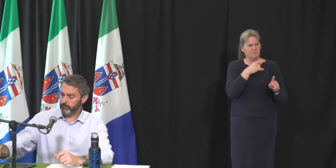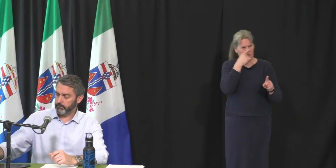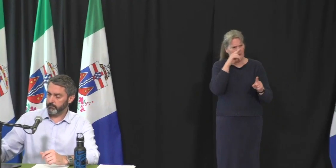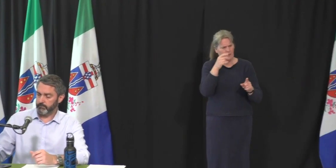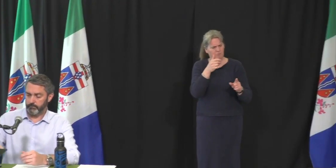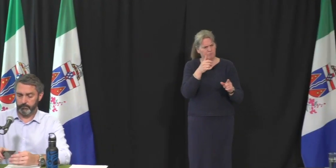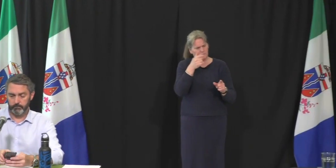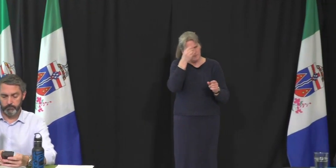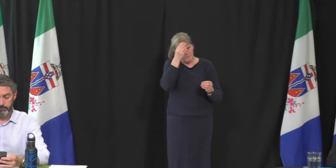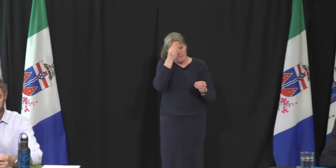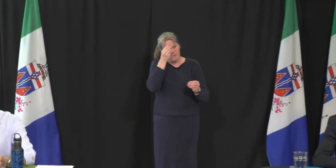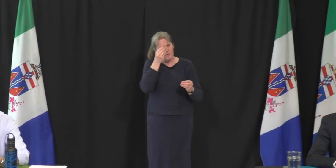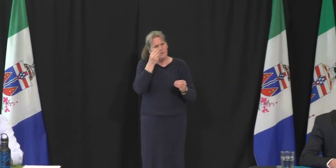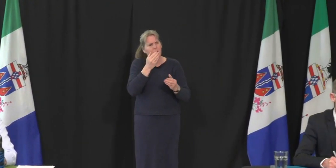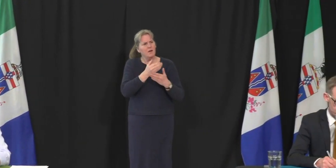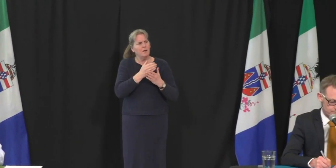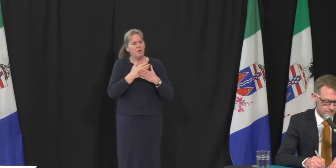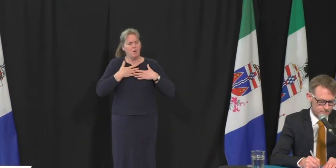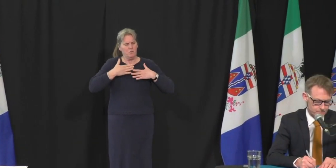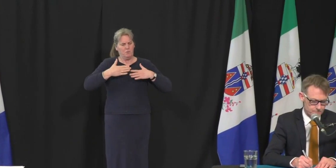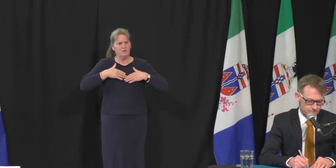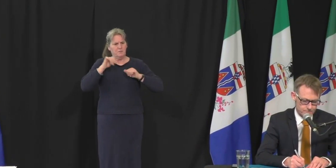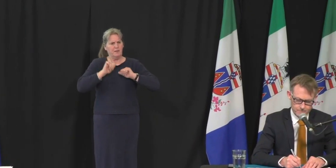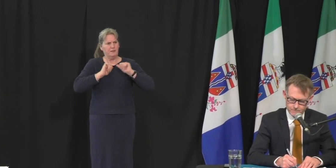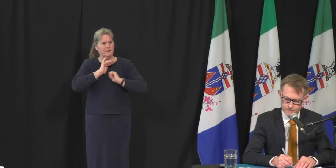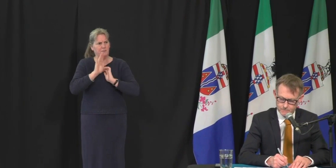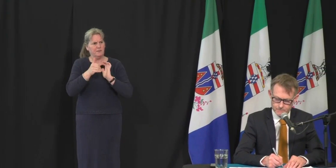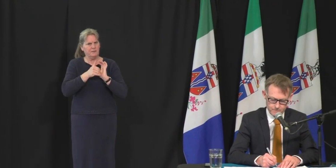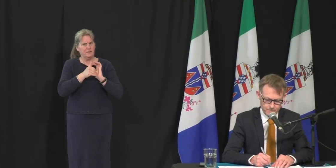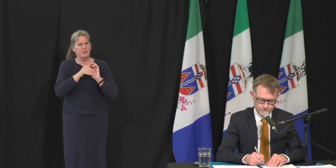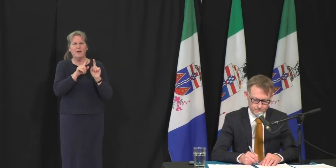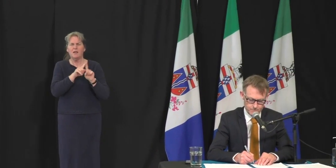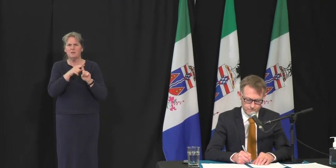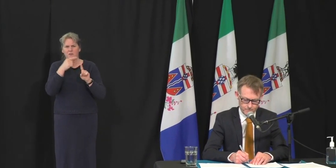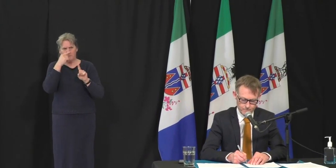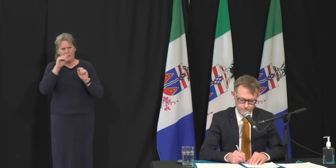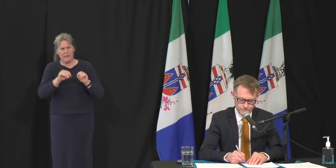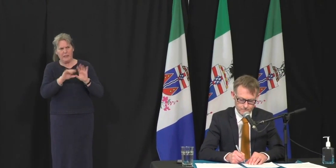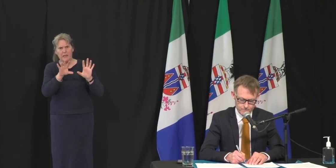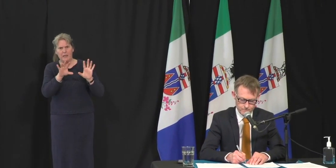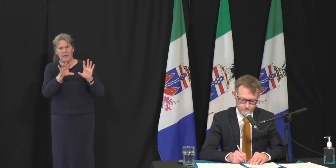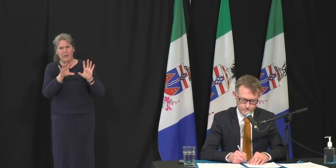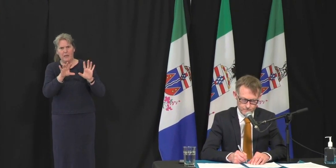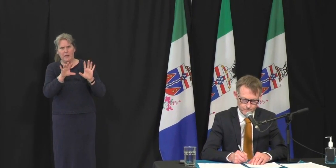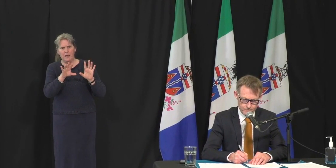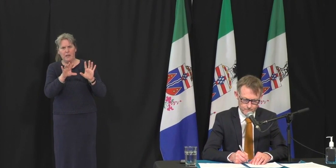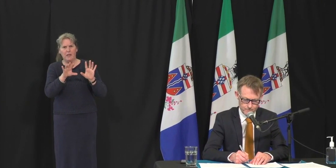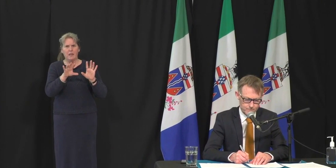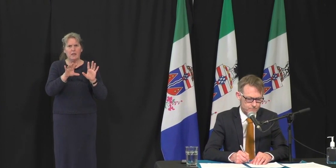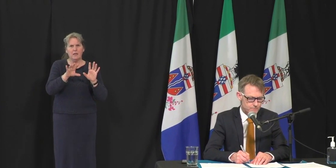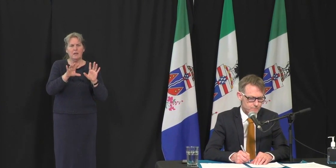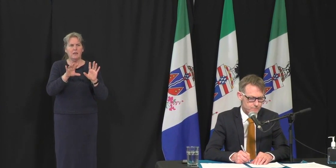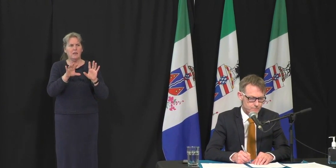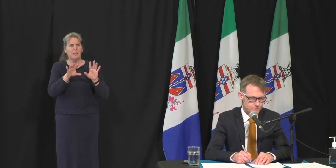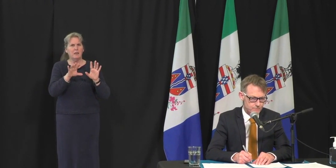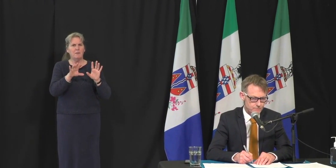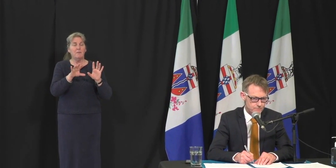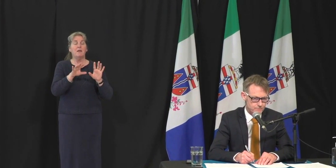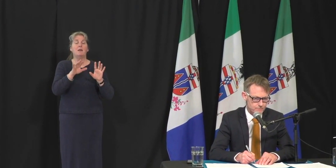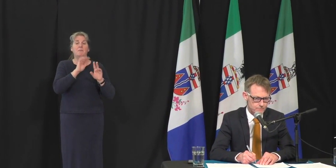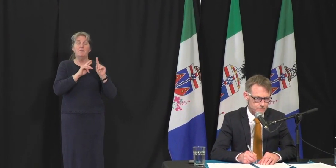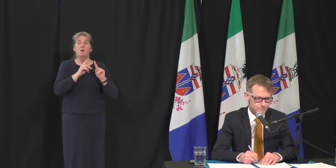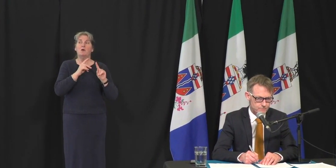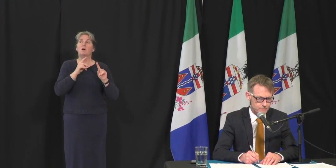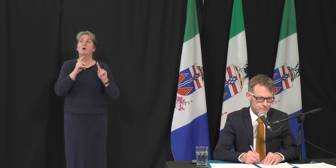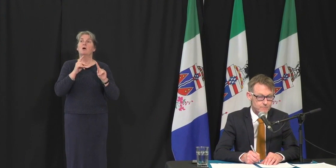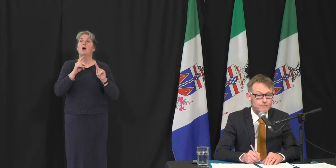the activities at the Respiratory Assessment Center and maybe clarify those who maybe are getting back to the territory and